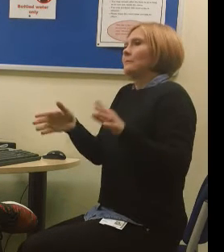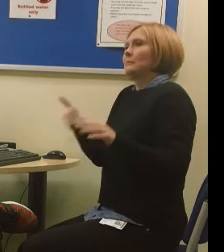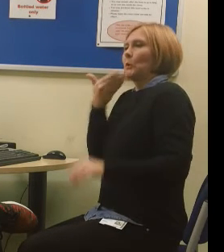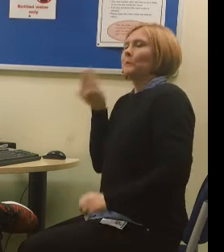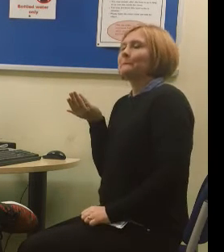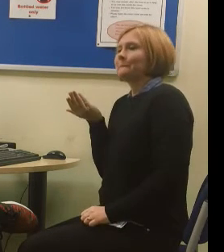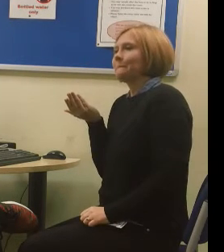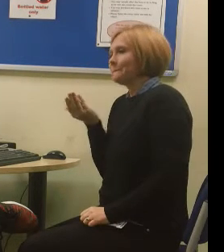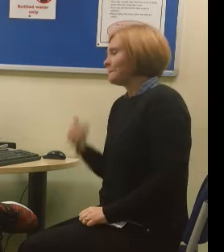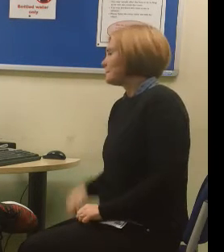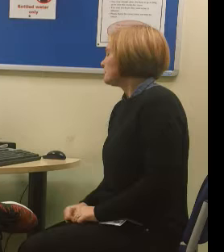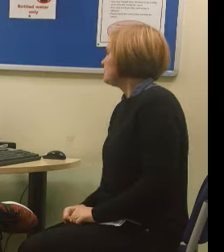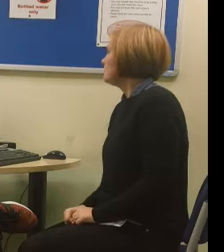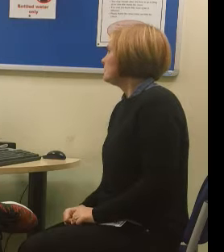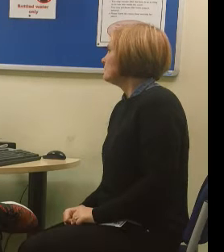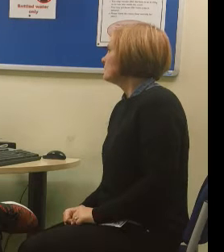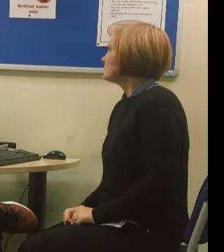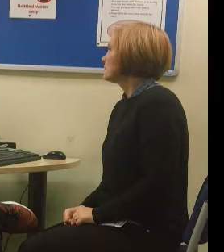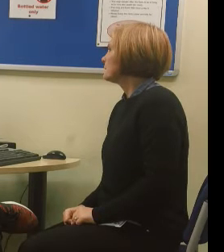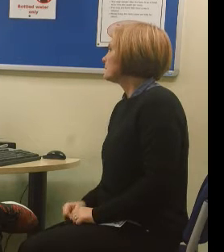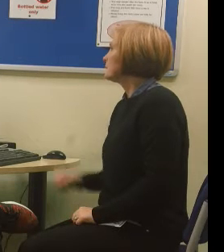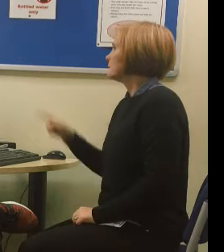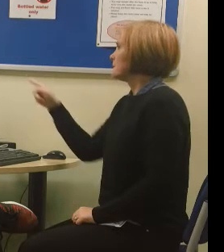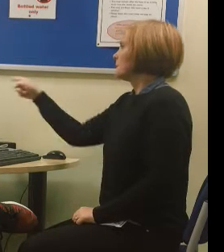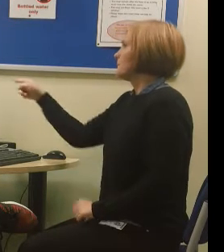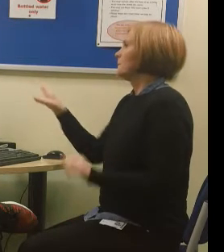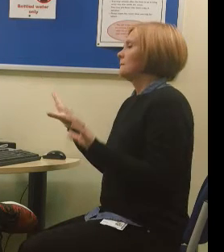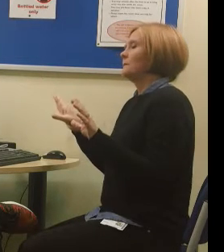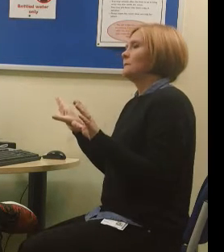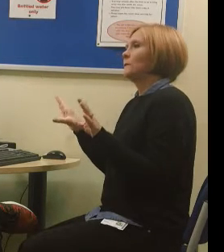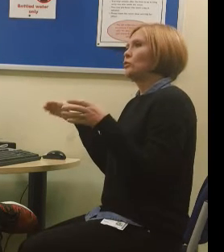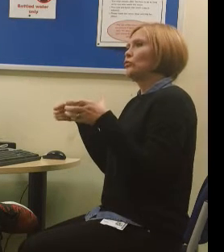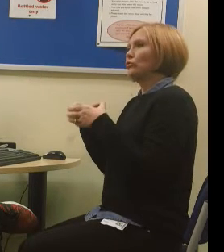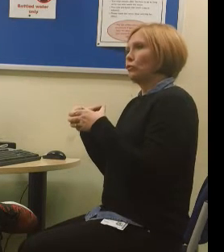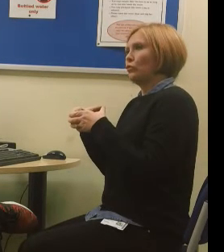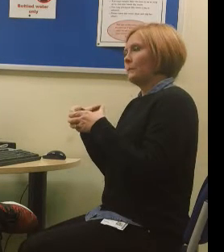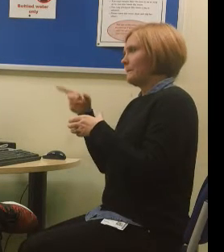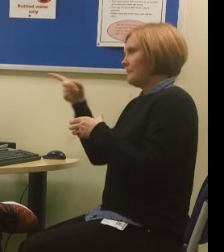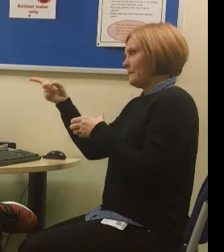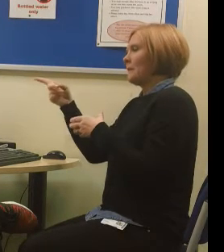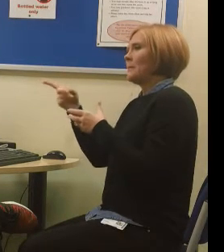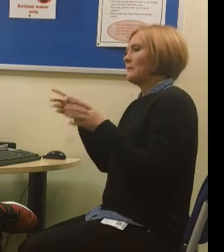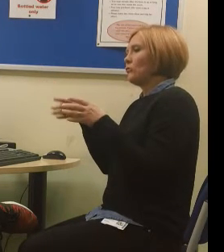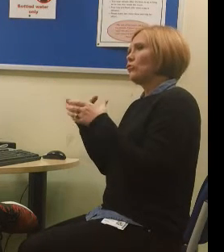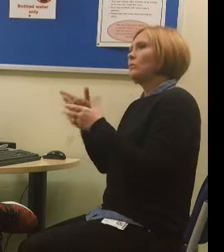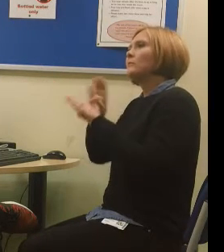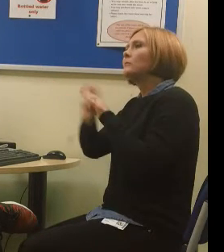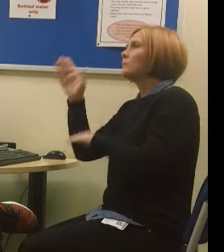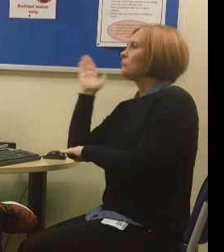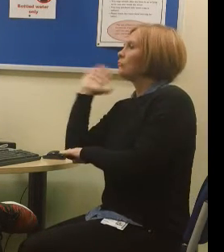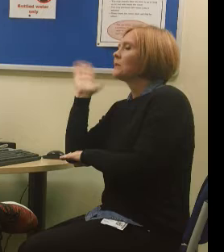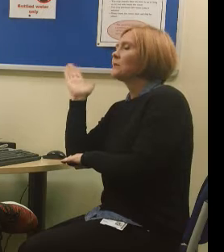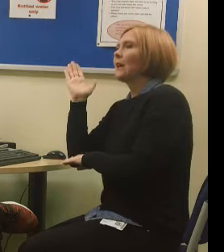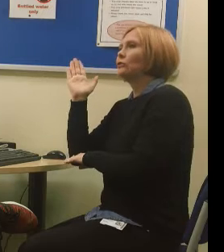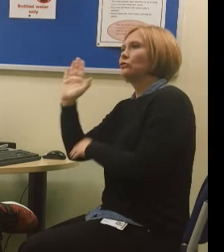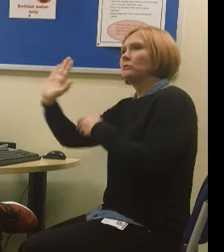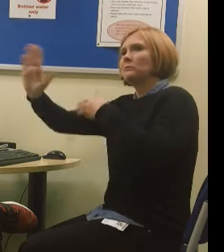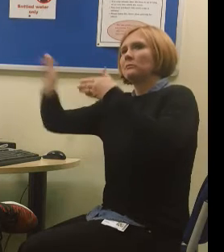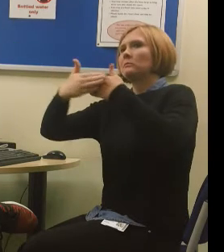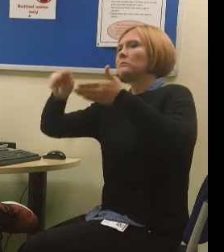This is the group work room where you can come and work on your assignments together in a group and practice your presentations, etc. This room can